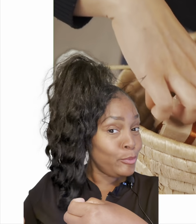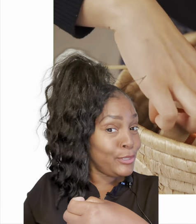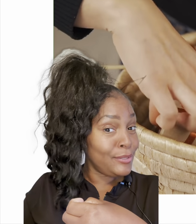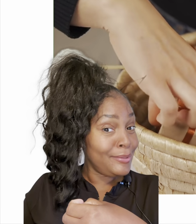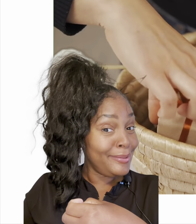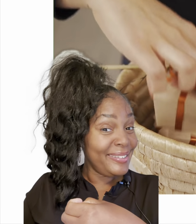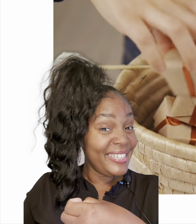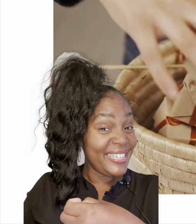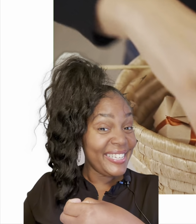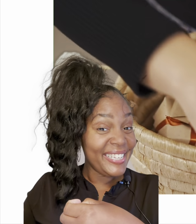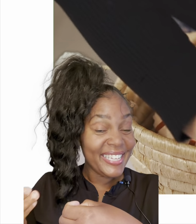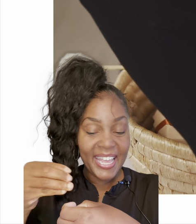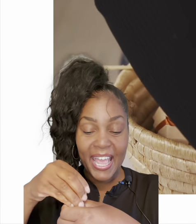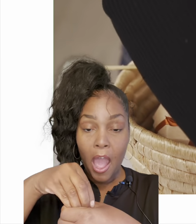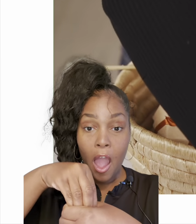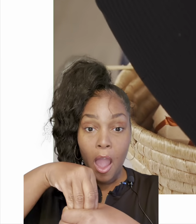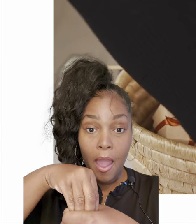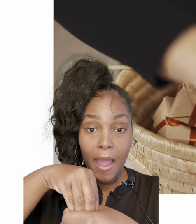Out.